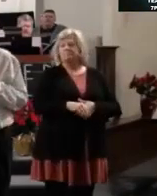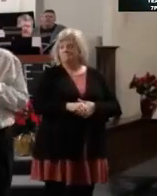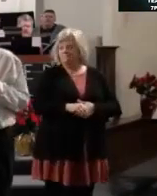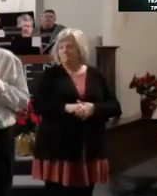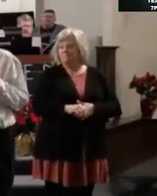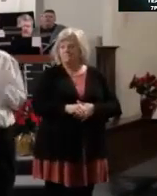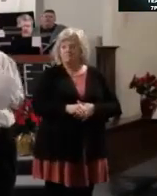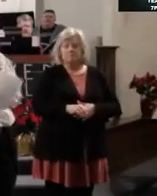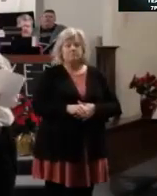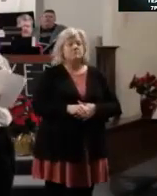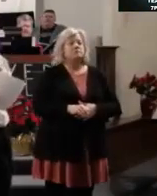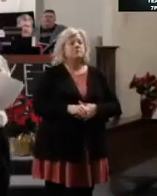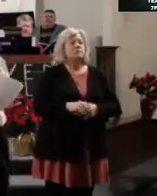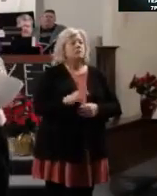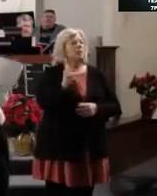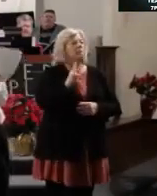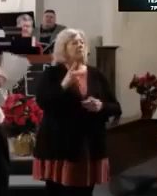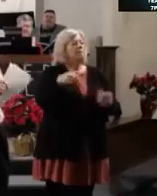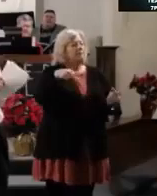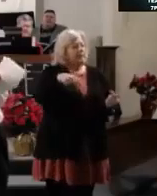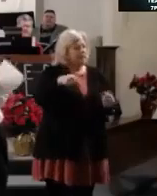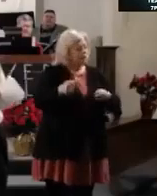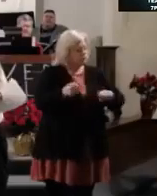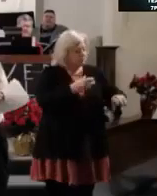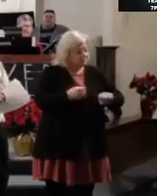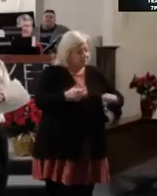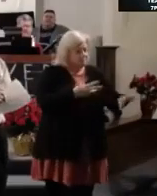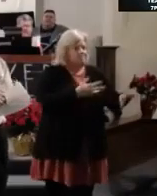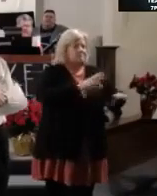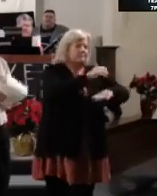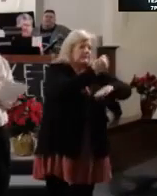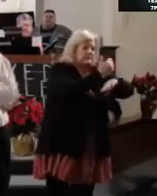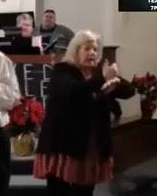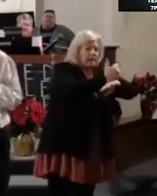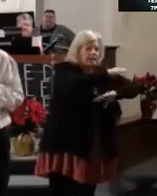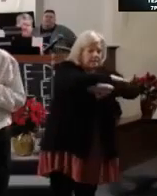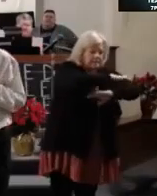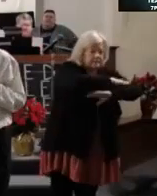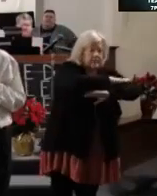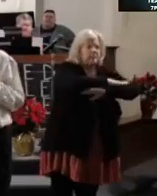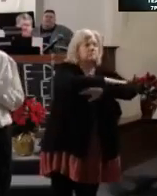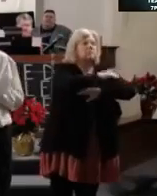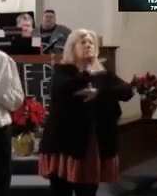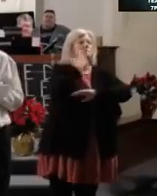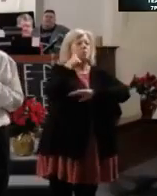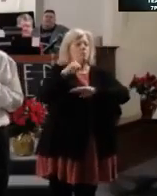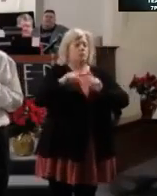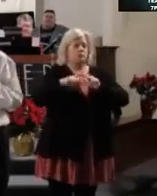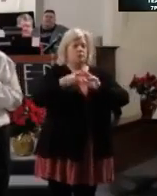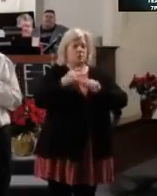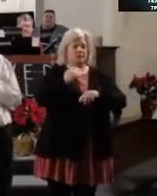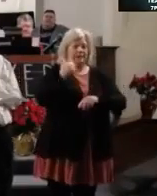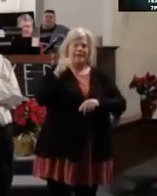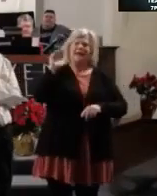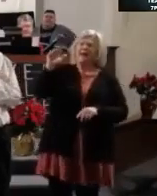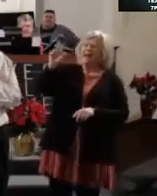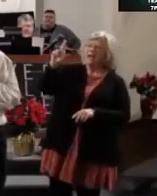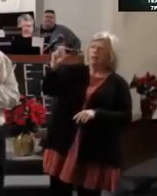So people to unload at 8:30 here at the church, and then the pantry is at 10. Yes,